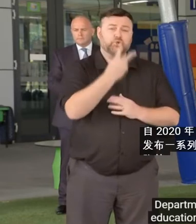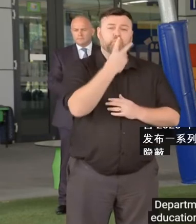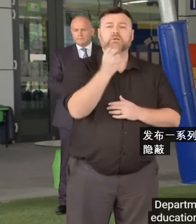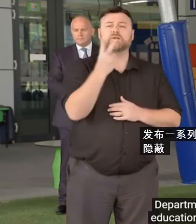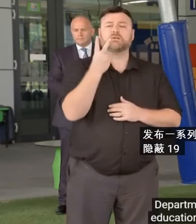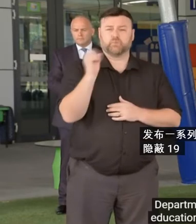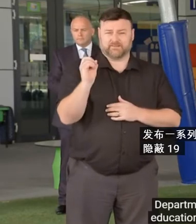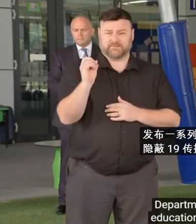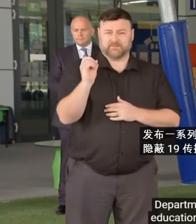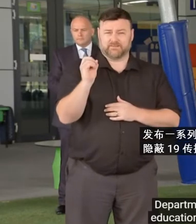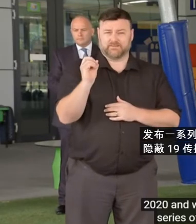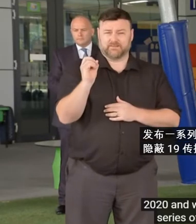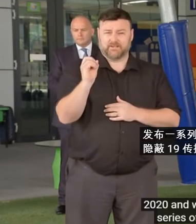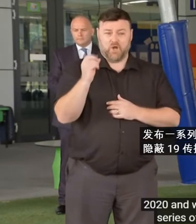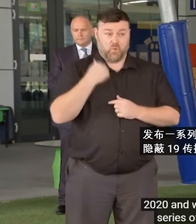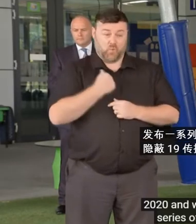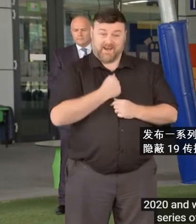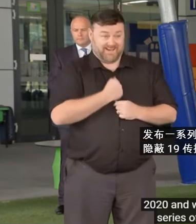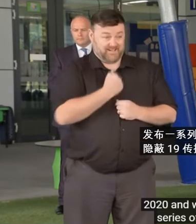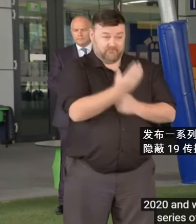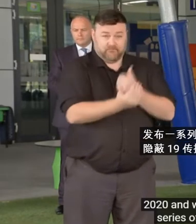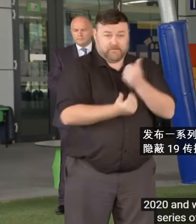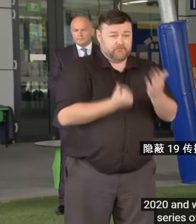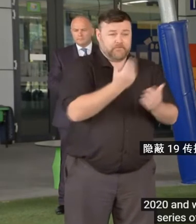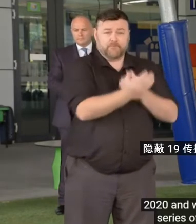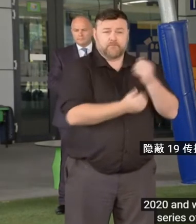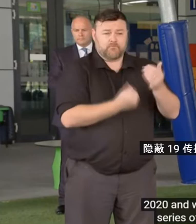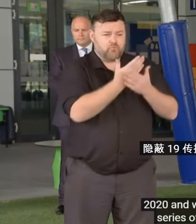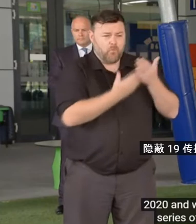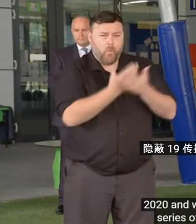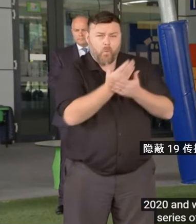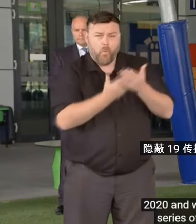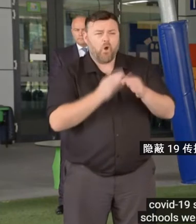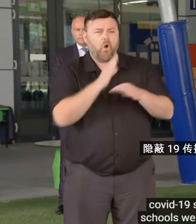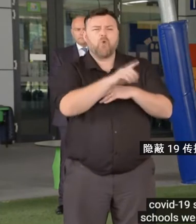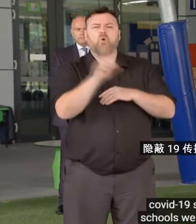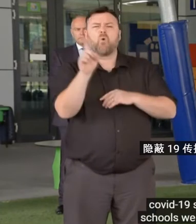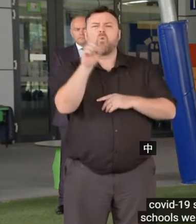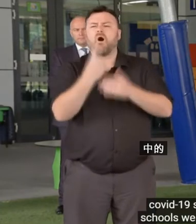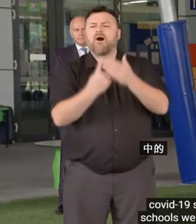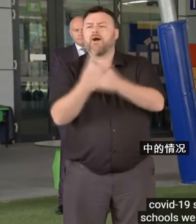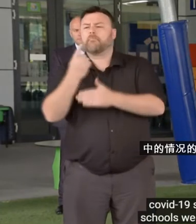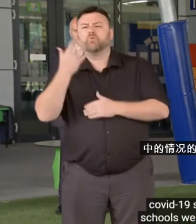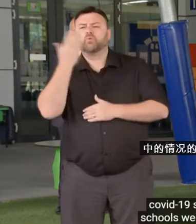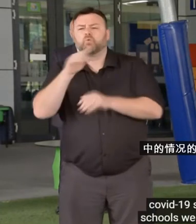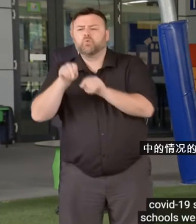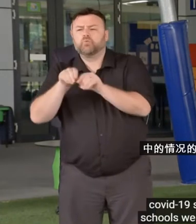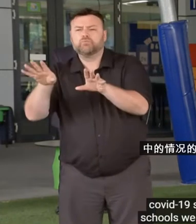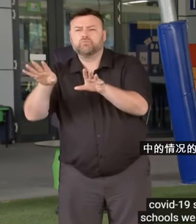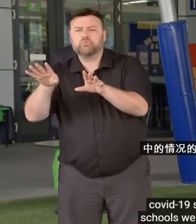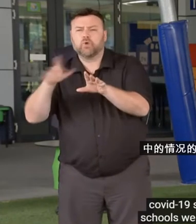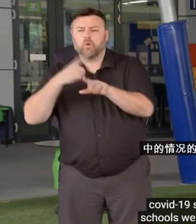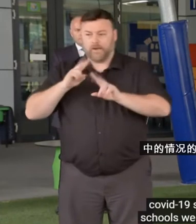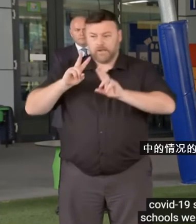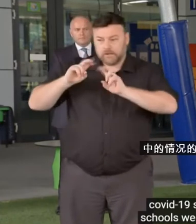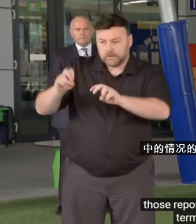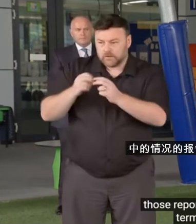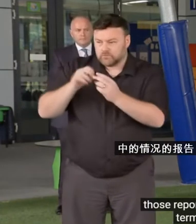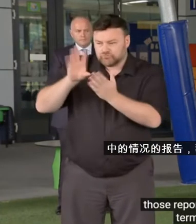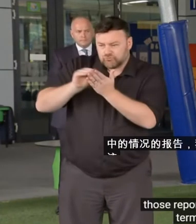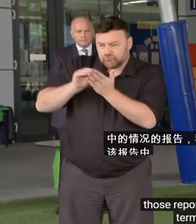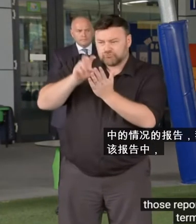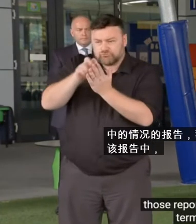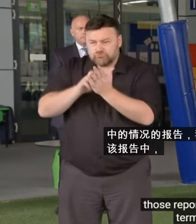reports on what COVID-19 spread looks like in schools. We have another one of those reports out very soon on term 4 last